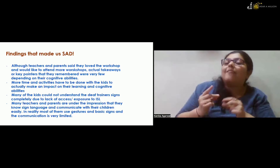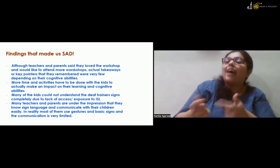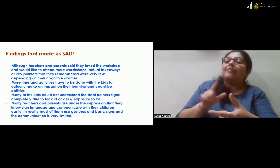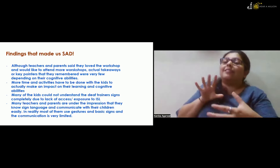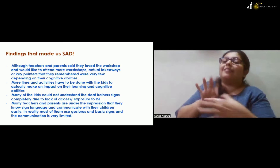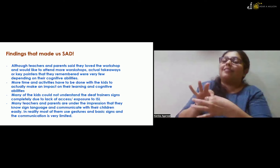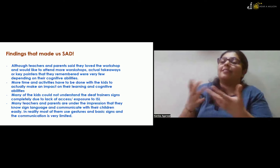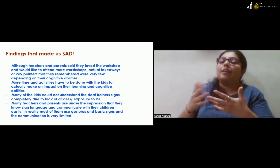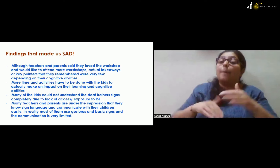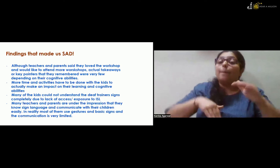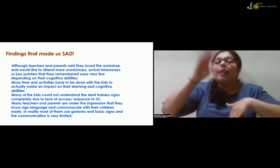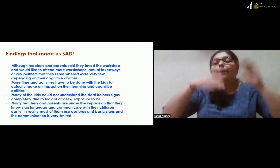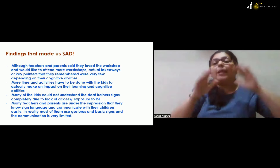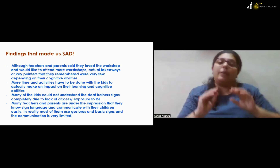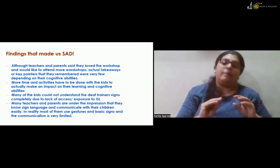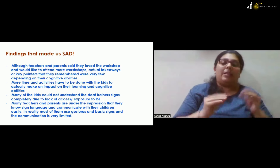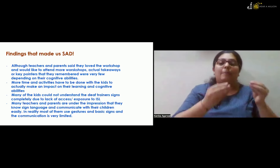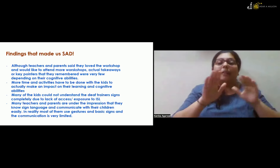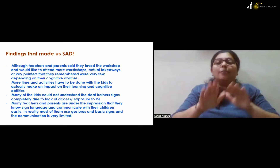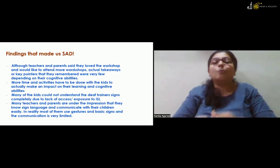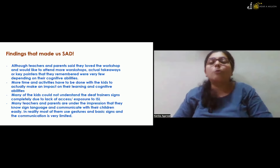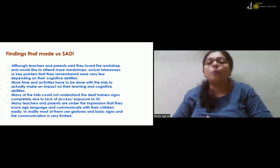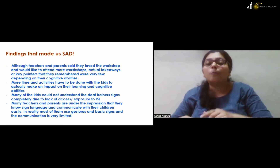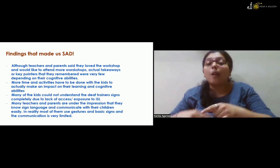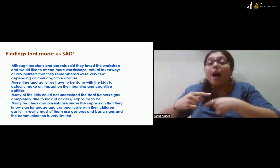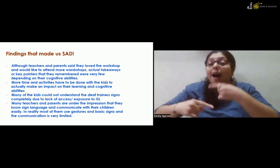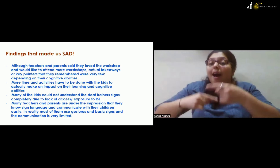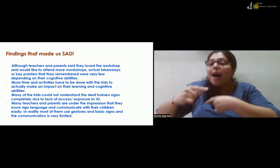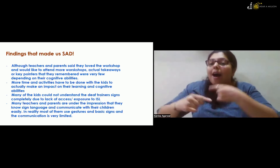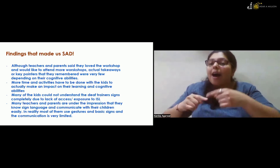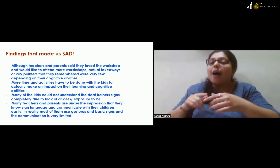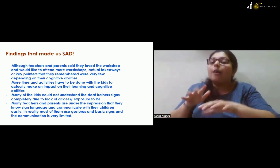And also, in one day,